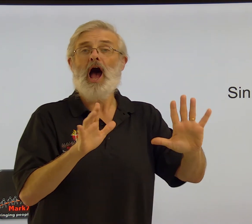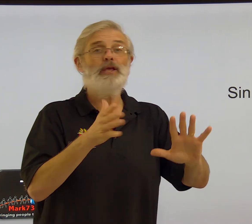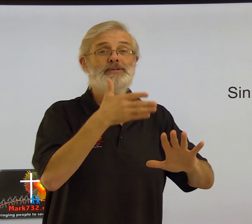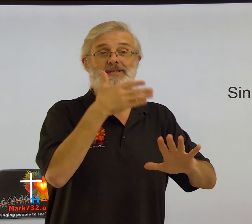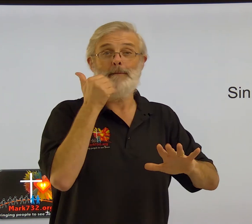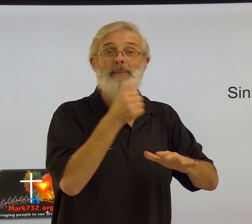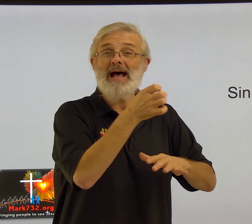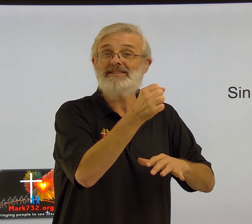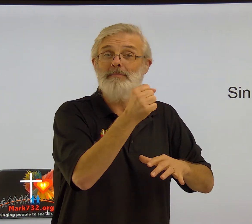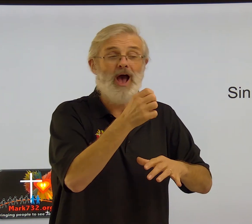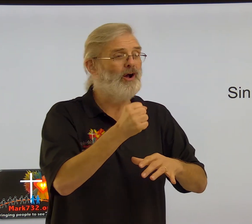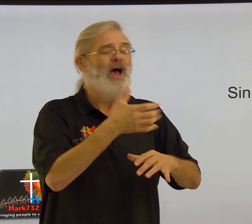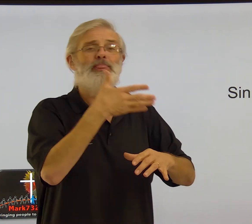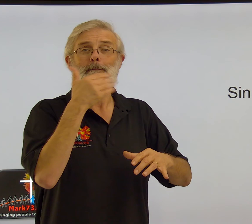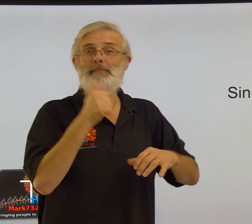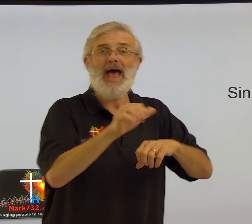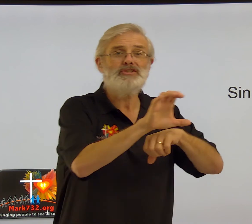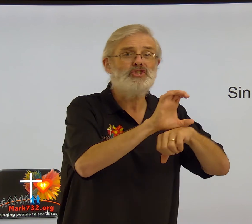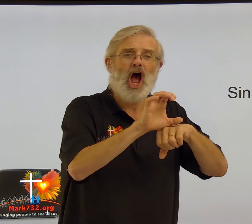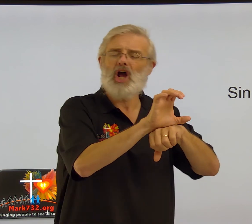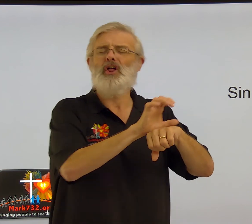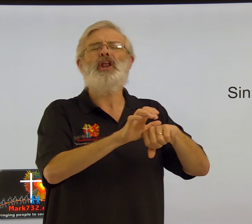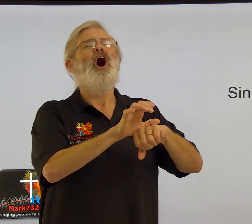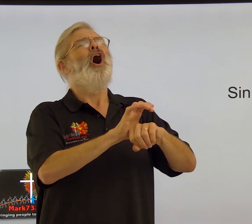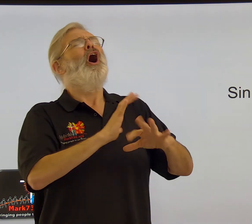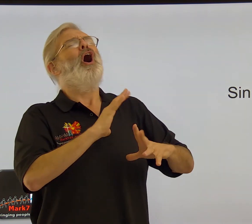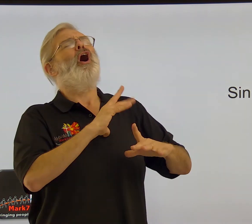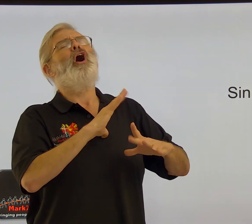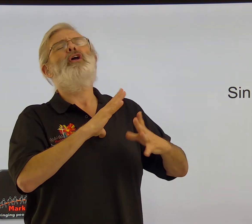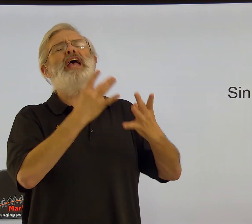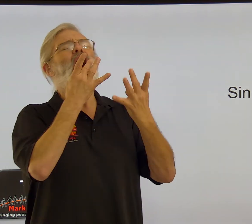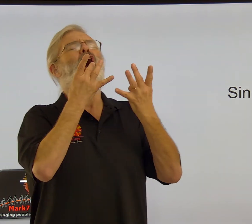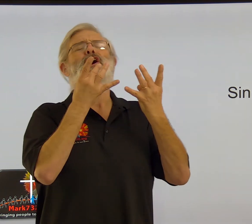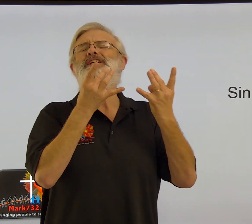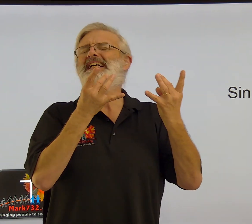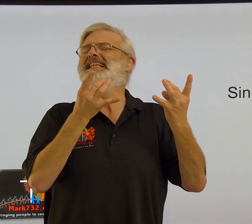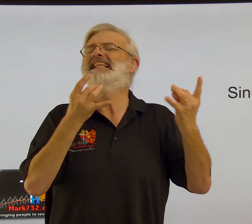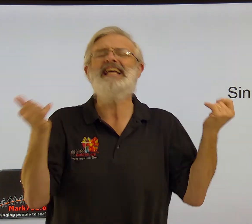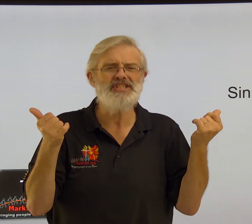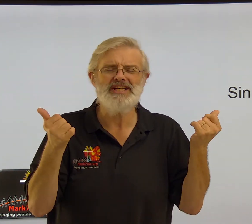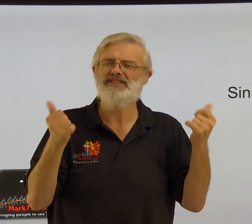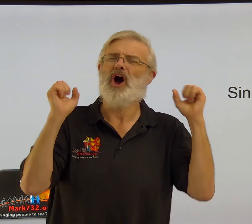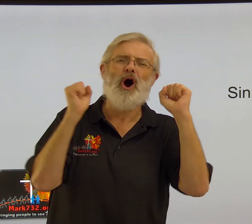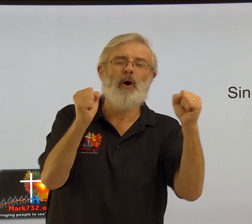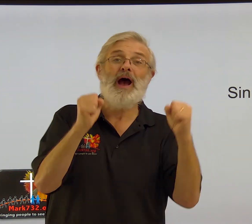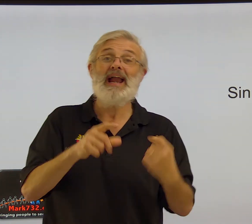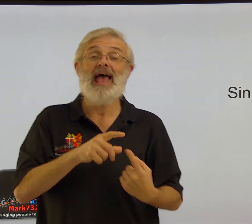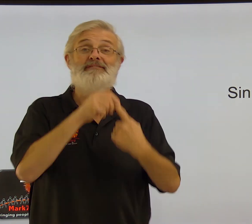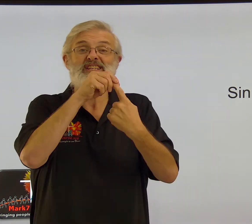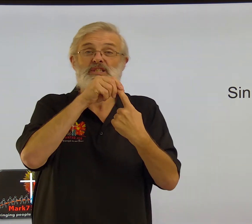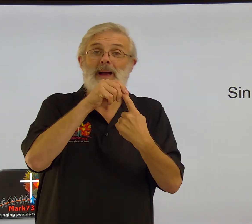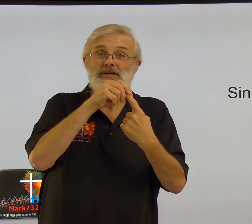the best milk, the best chocolate. Oh, they are delicious. Oh, and I have this special